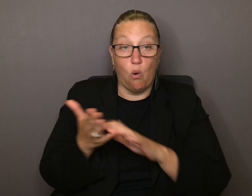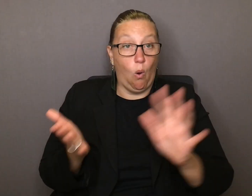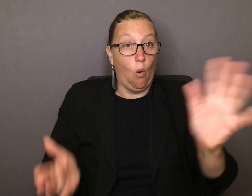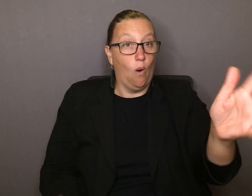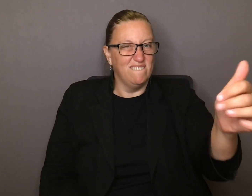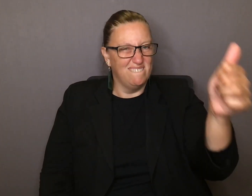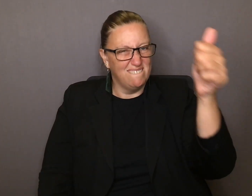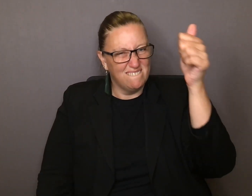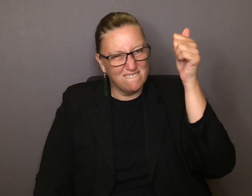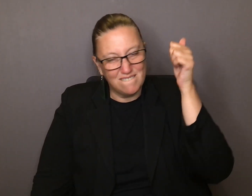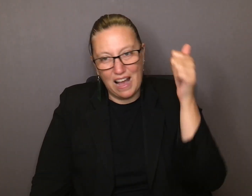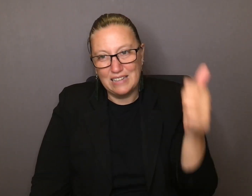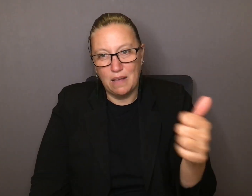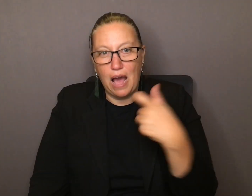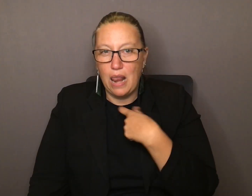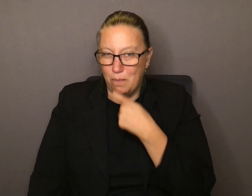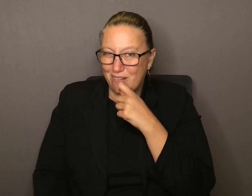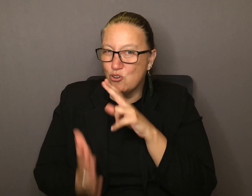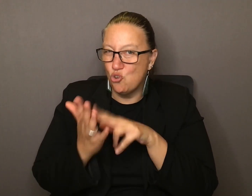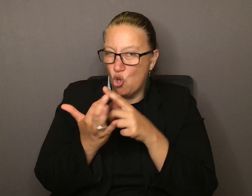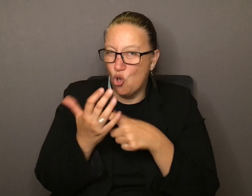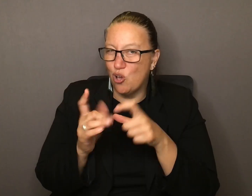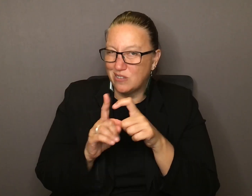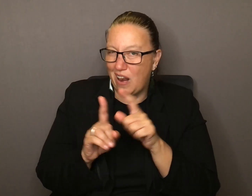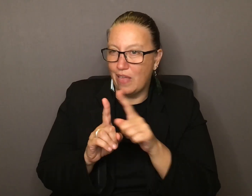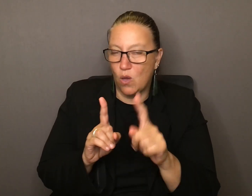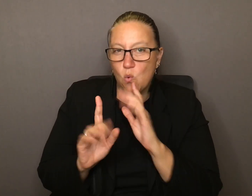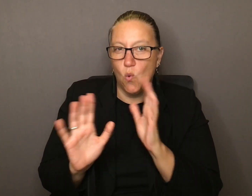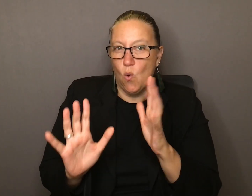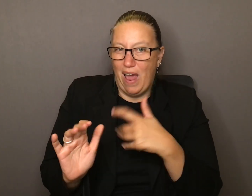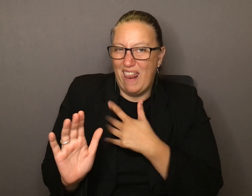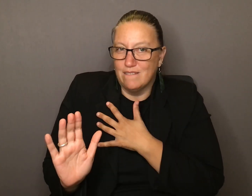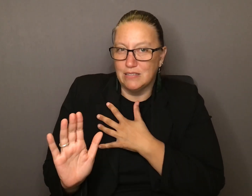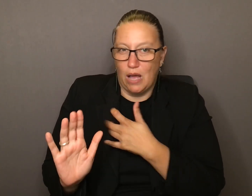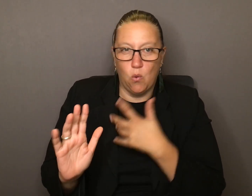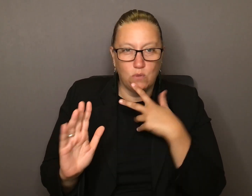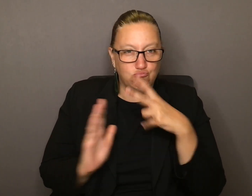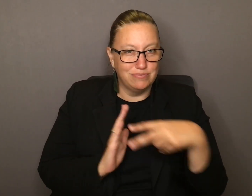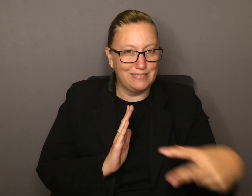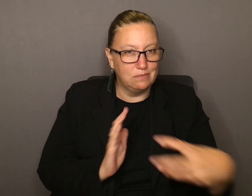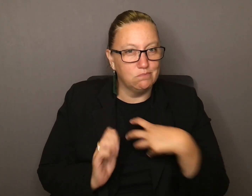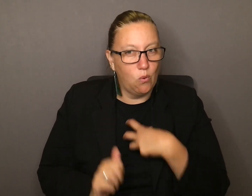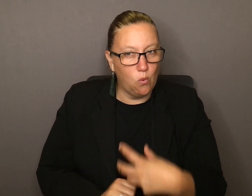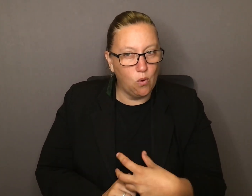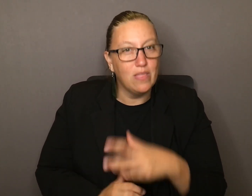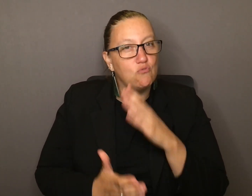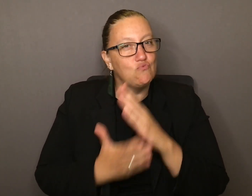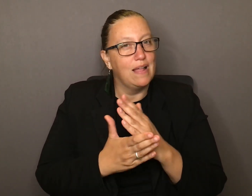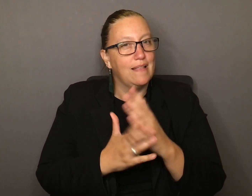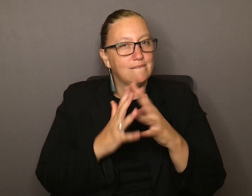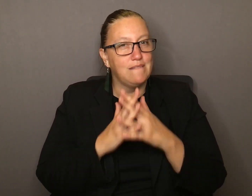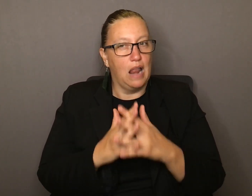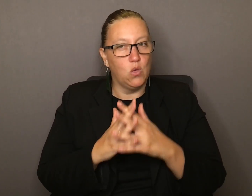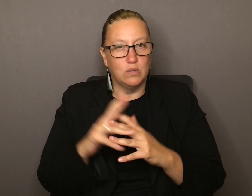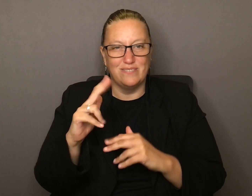it. Yes, I'm a bit of a nerd like that, but I got right into it. And I think the real value here is developing that common understanding